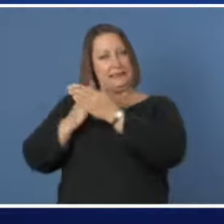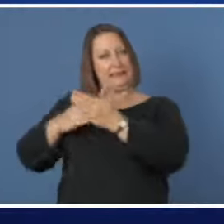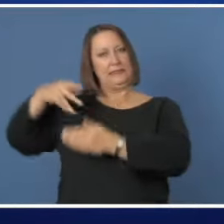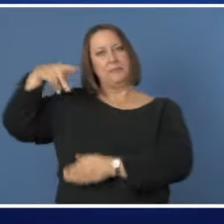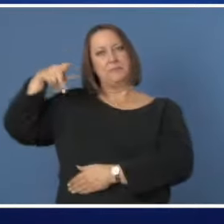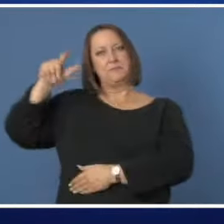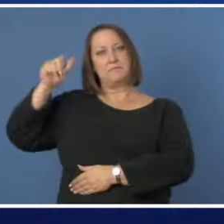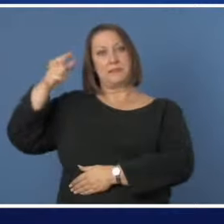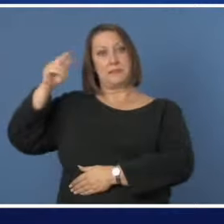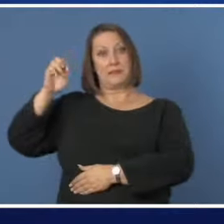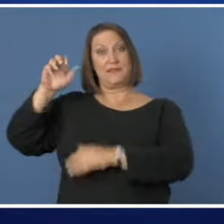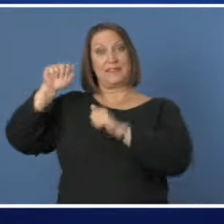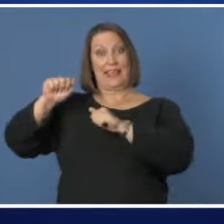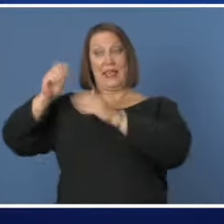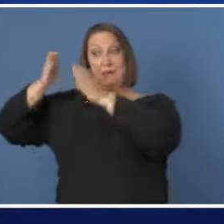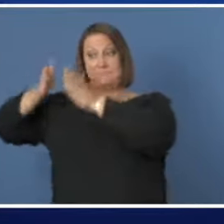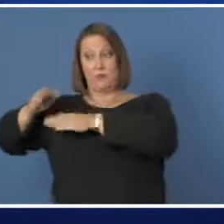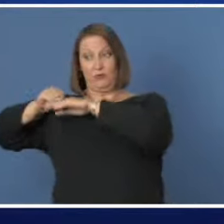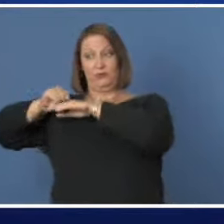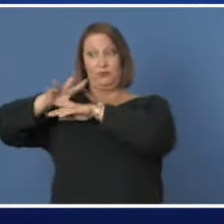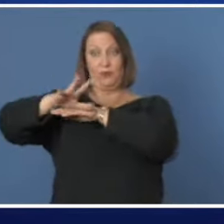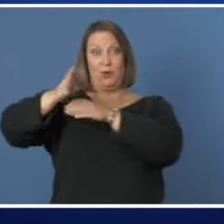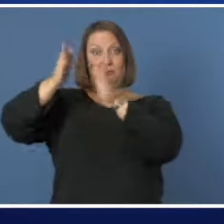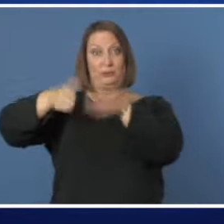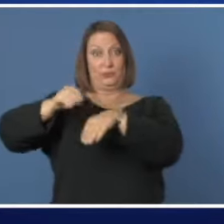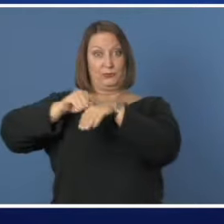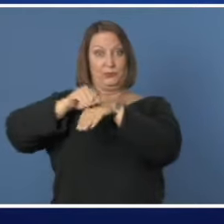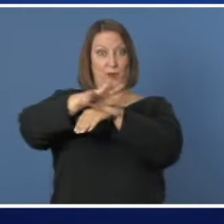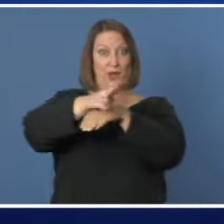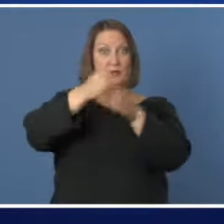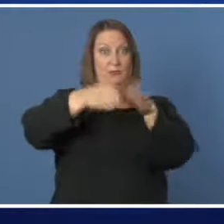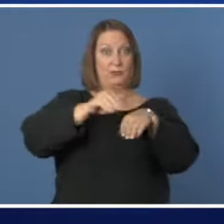forms of the plague can be spread from human to human.